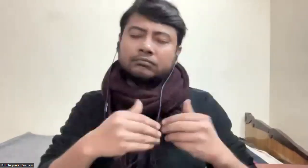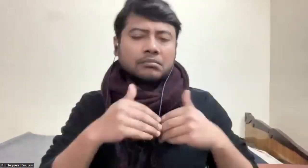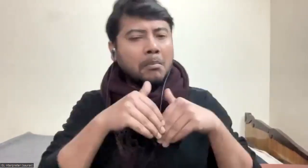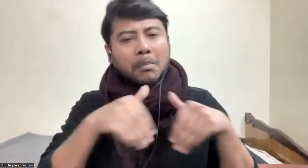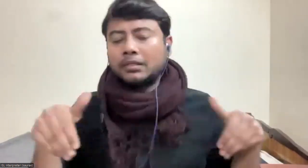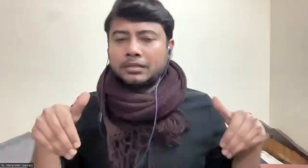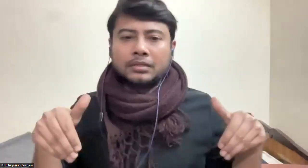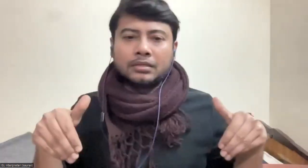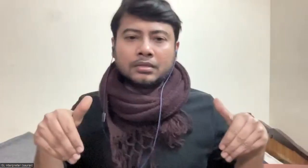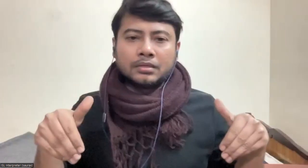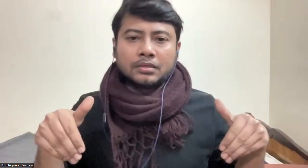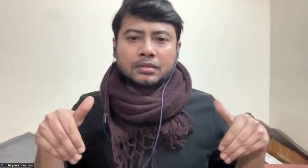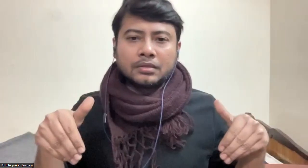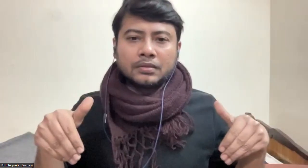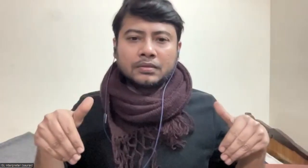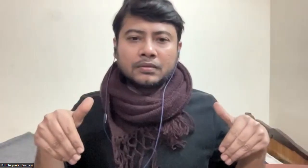uh,